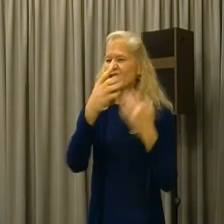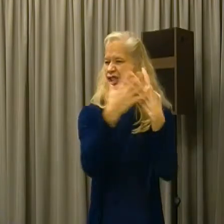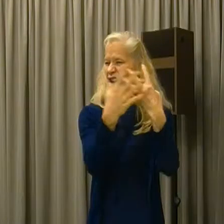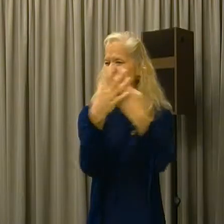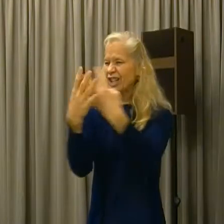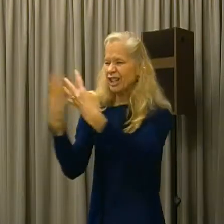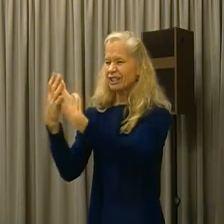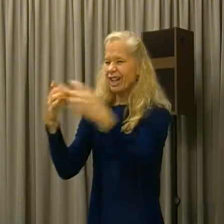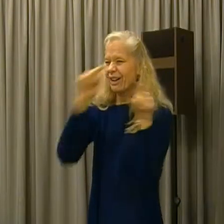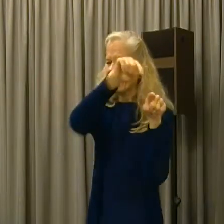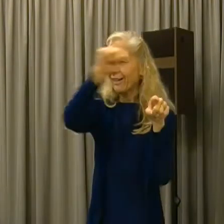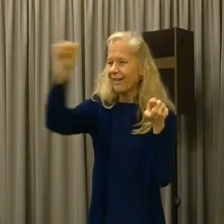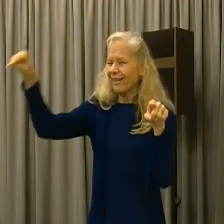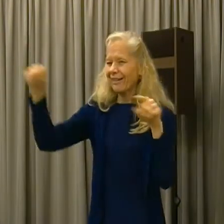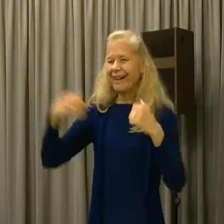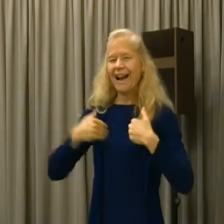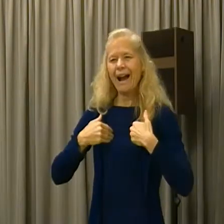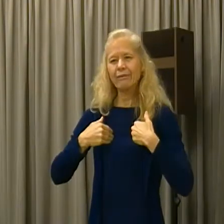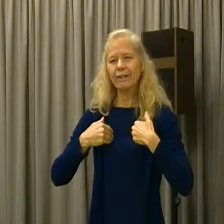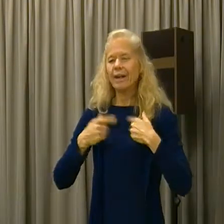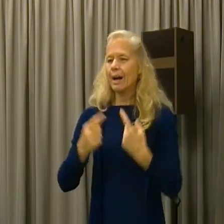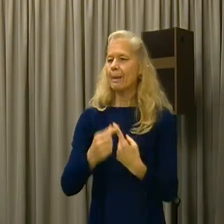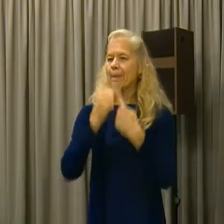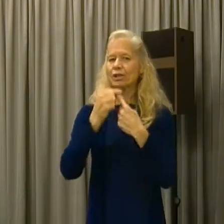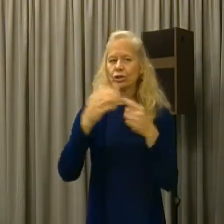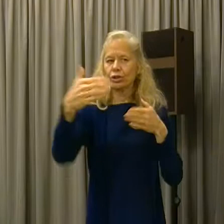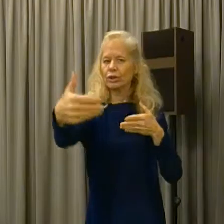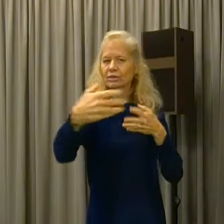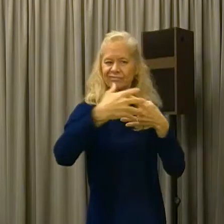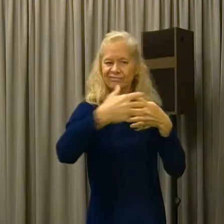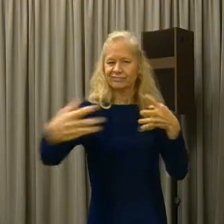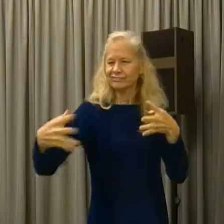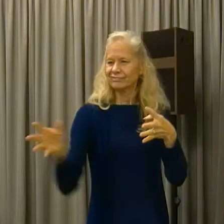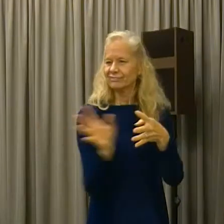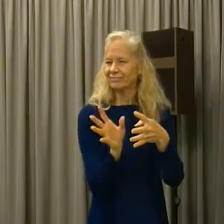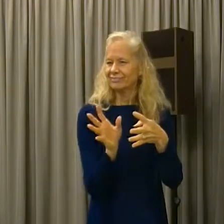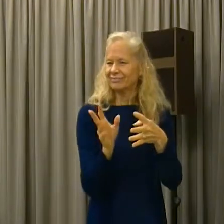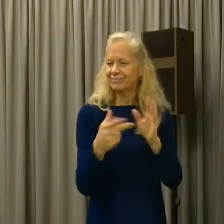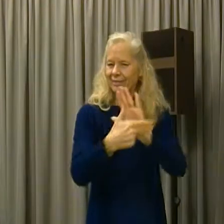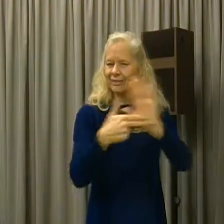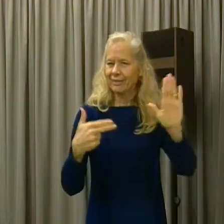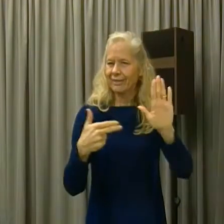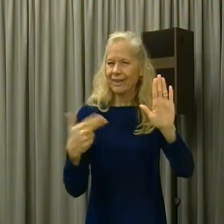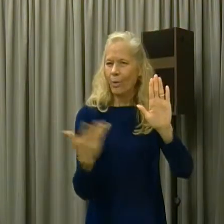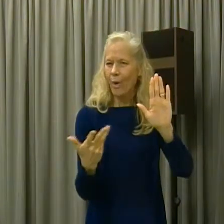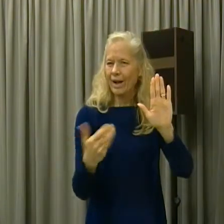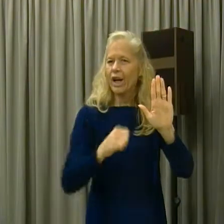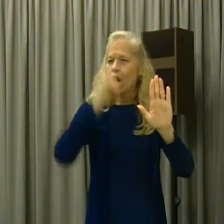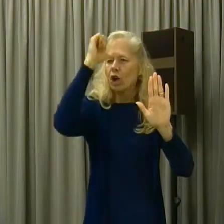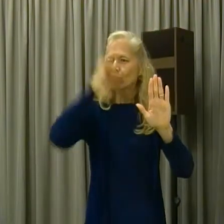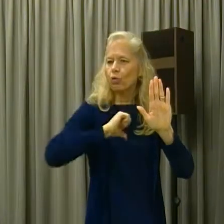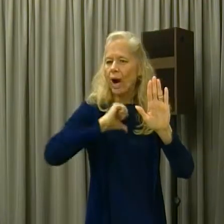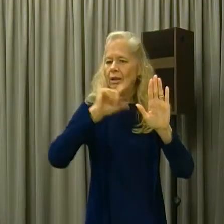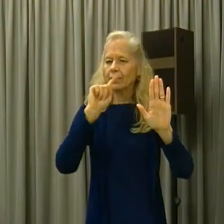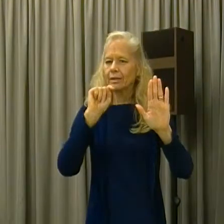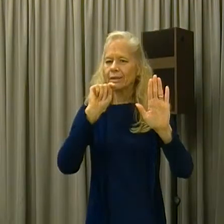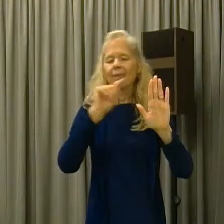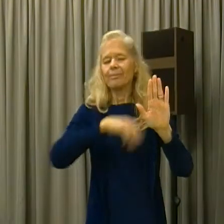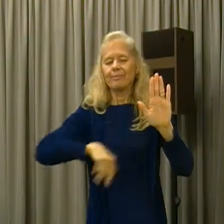A jail cell where it's set aside for the drunk and disorderly until they can come in and sleep it